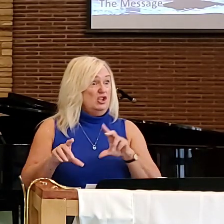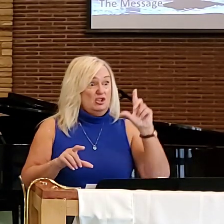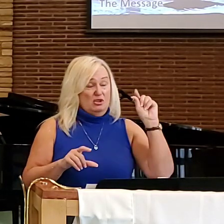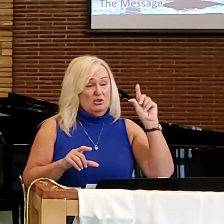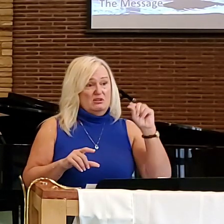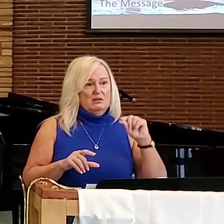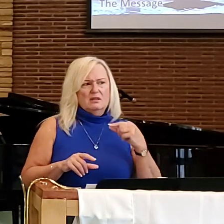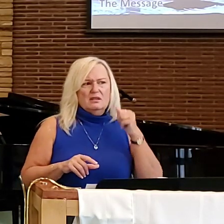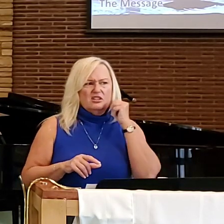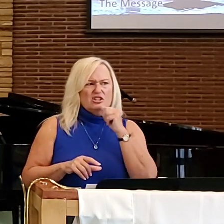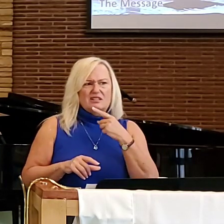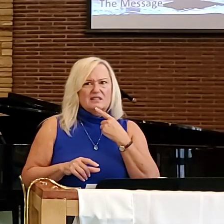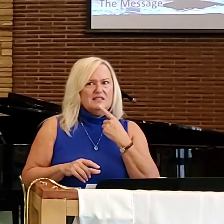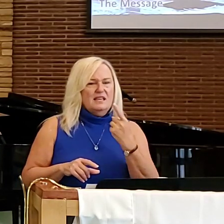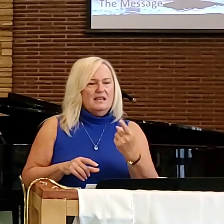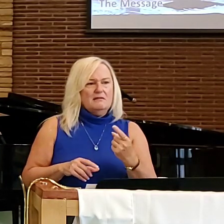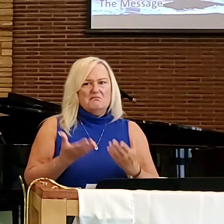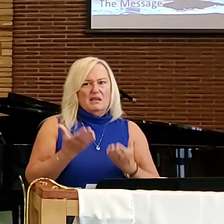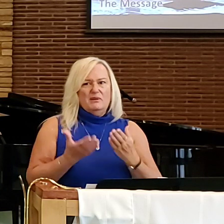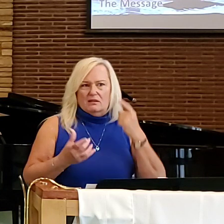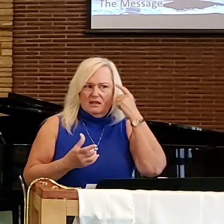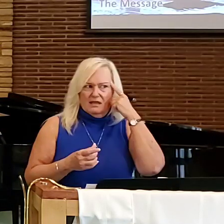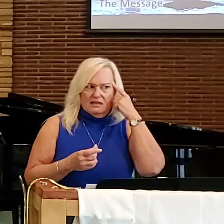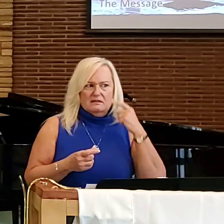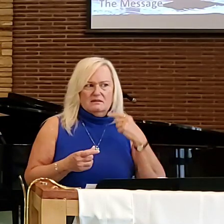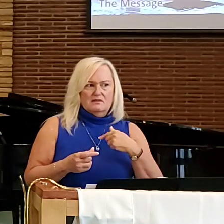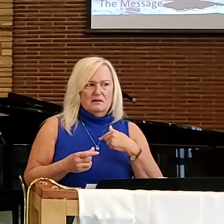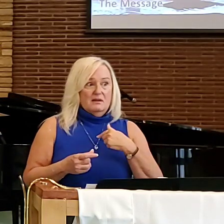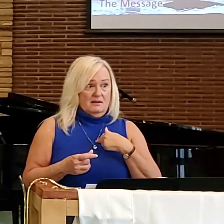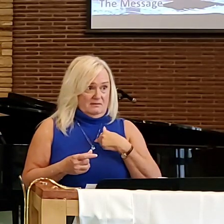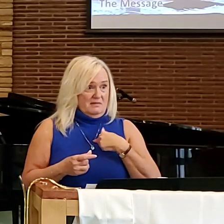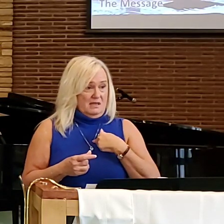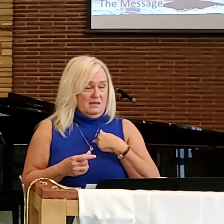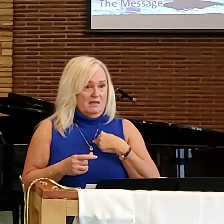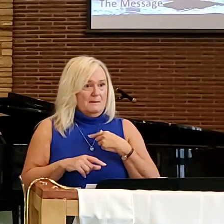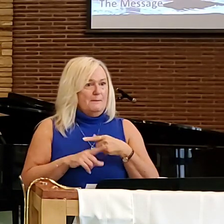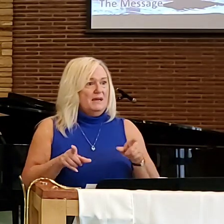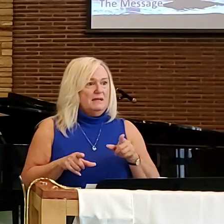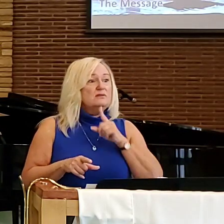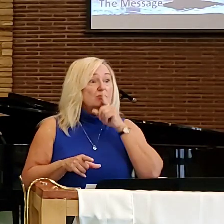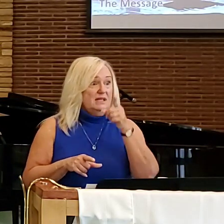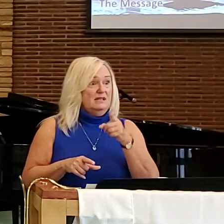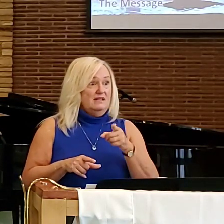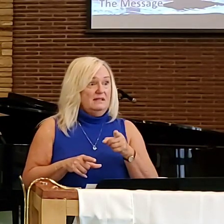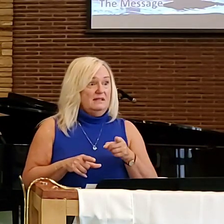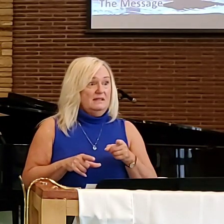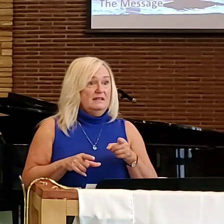said, you may think it's up to me, but it's really up to you.